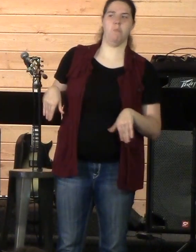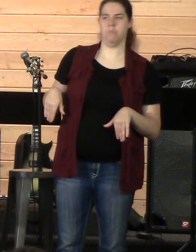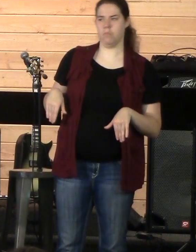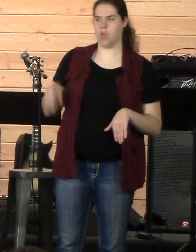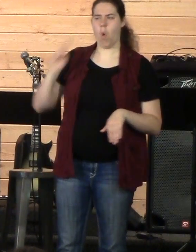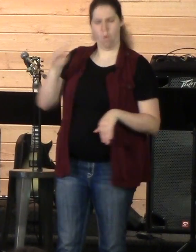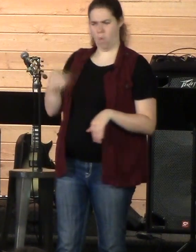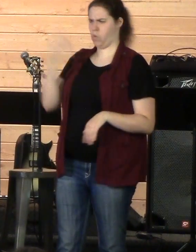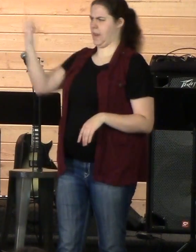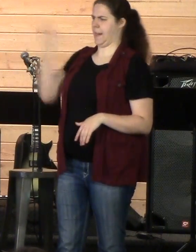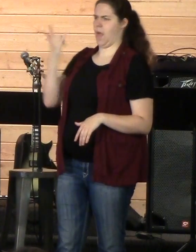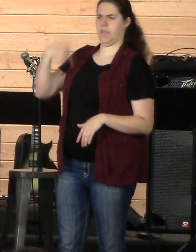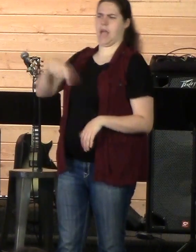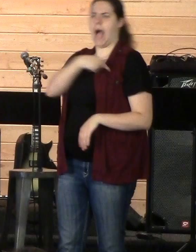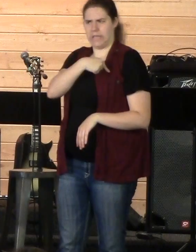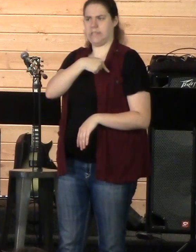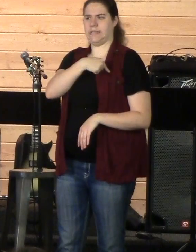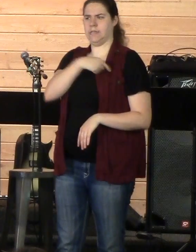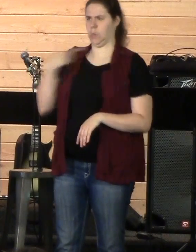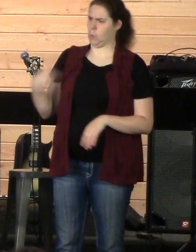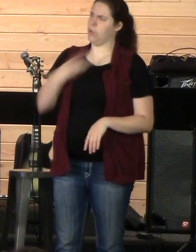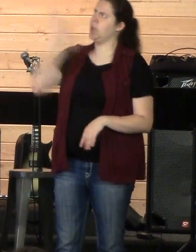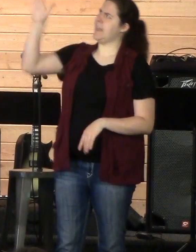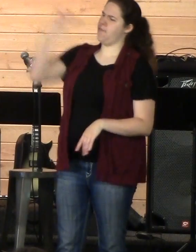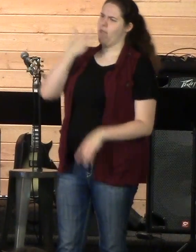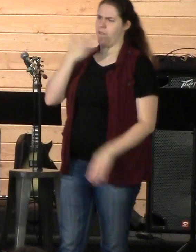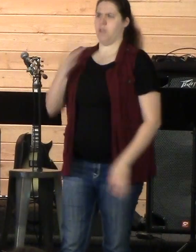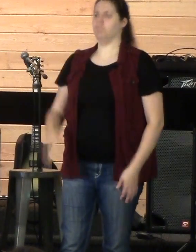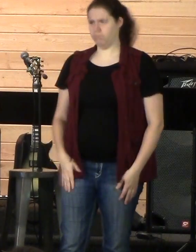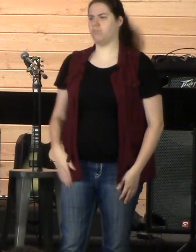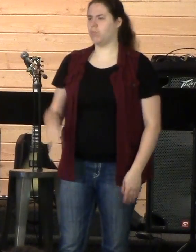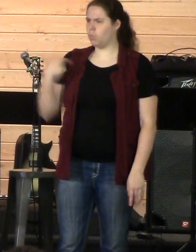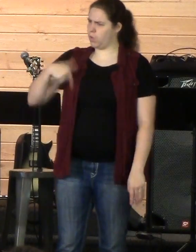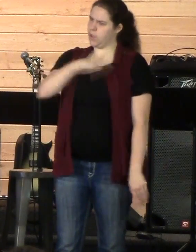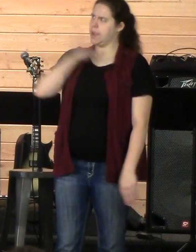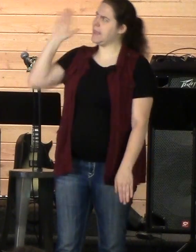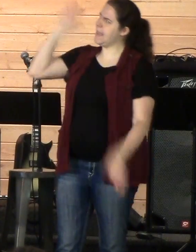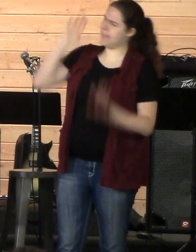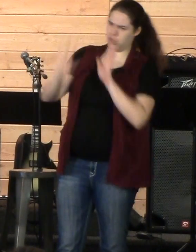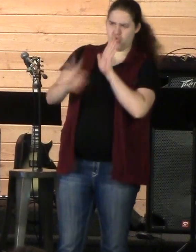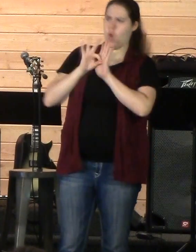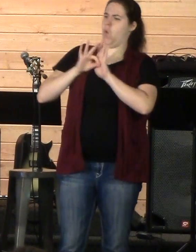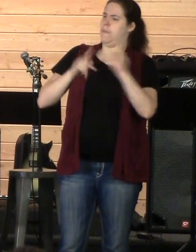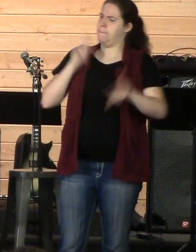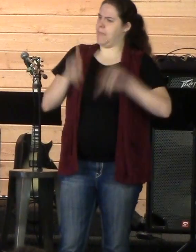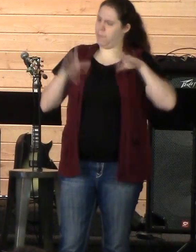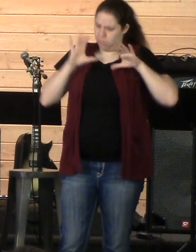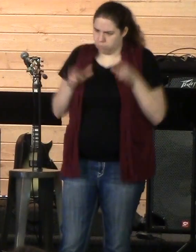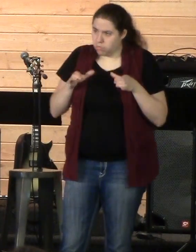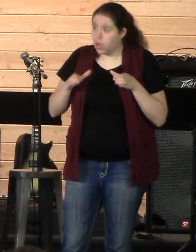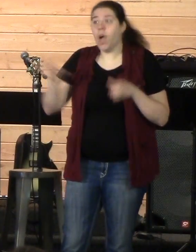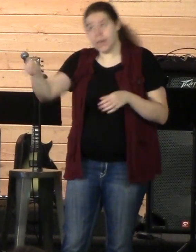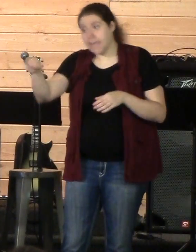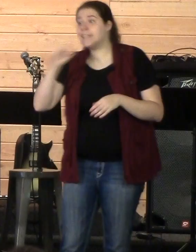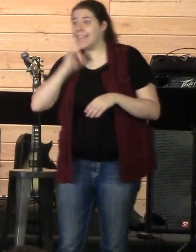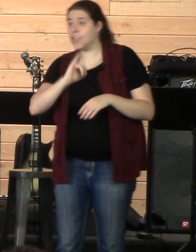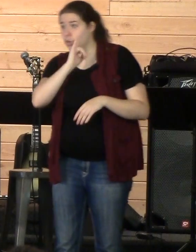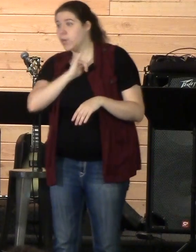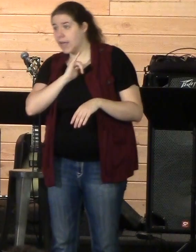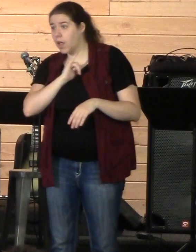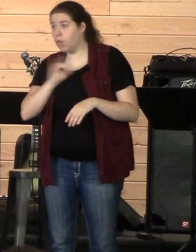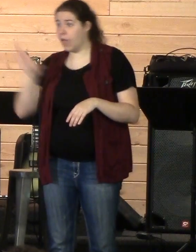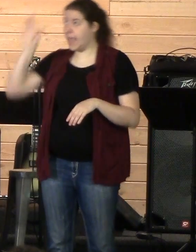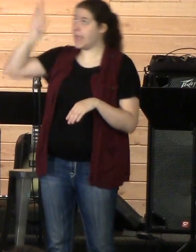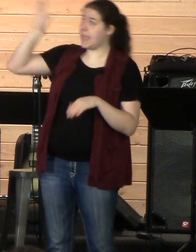us because we're his favorite. We're his chosen people. And yes, Israel was his chosen people of God